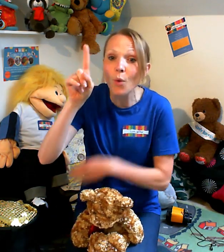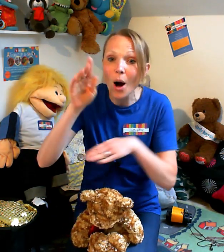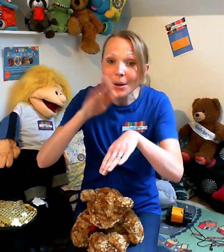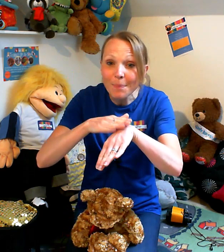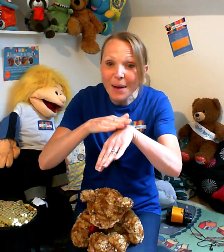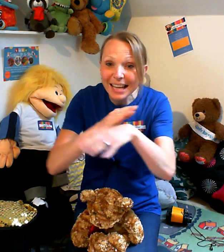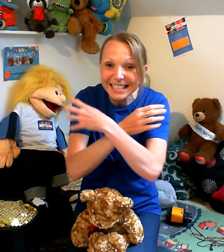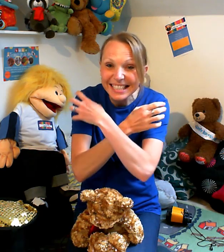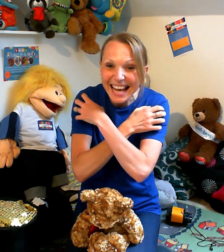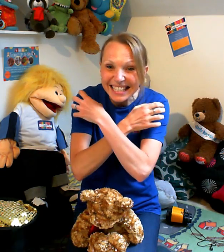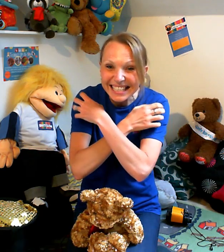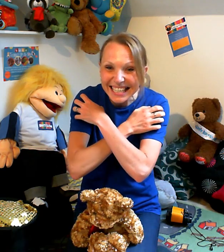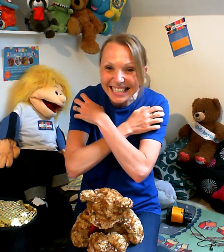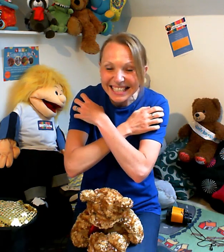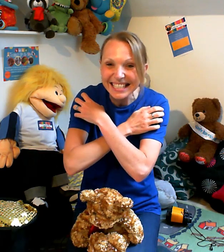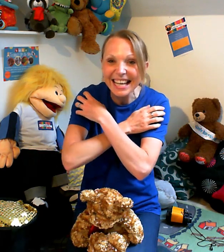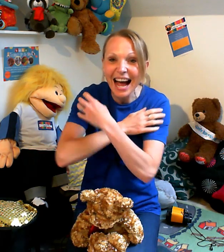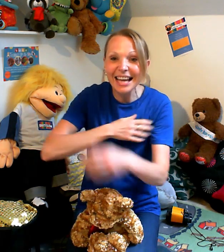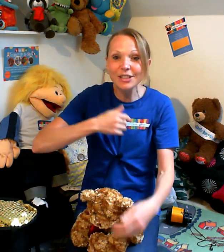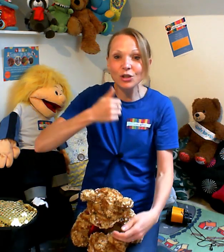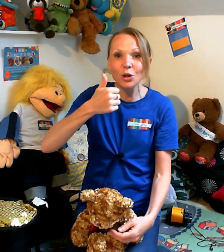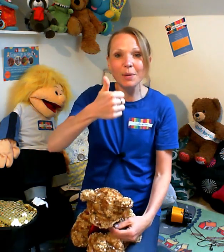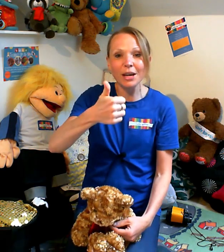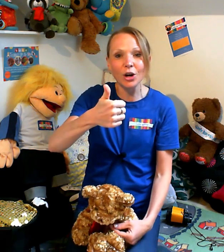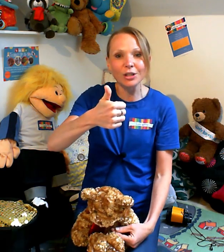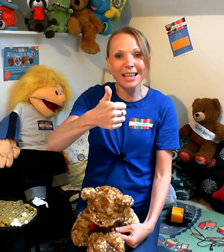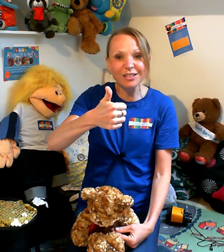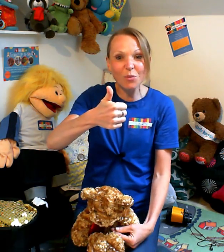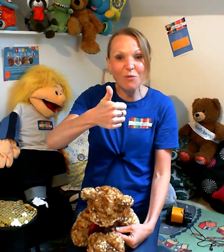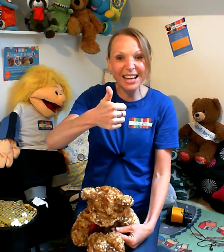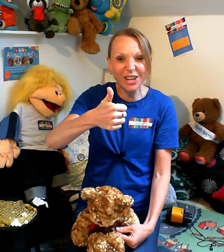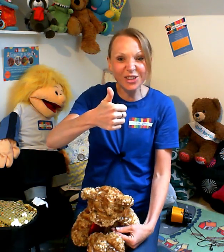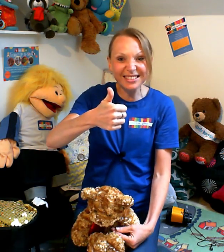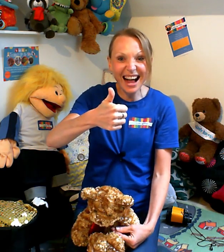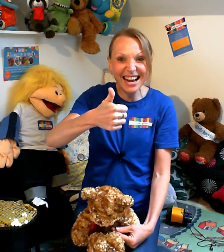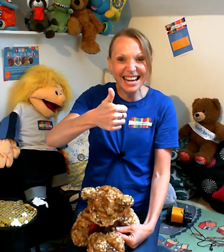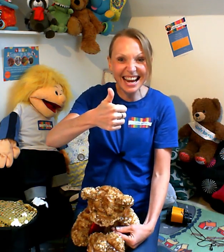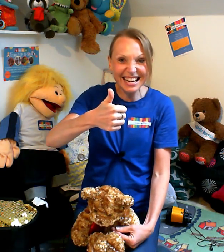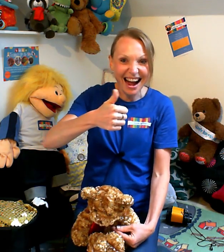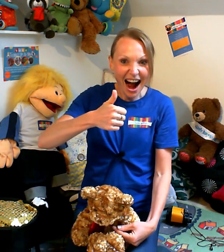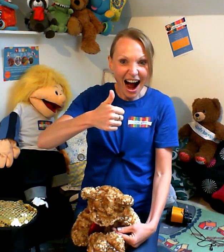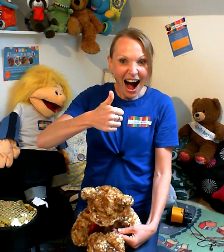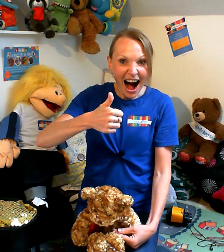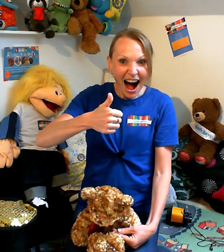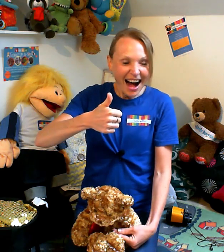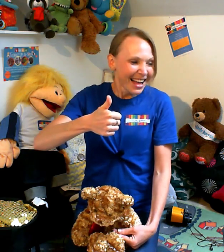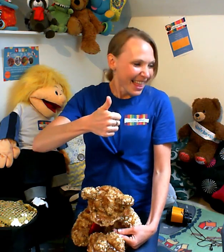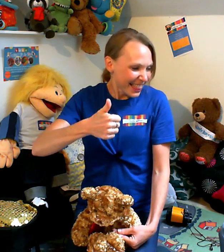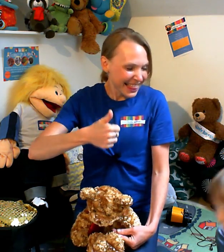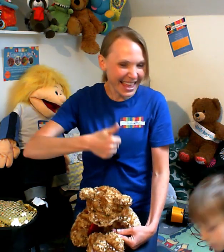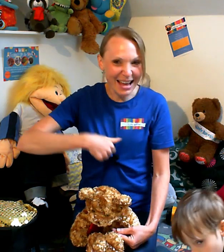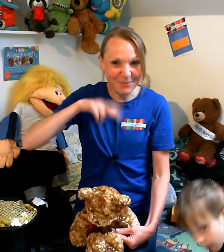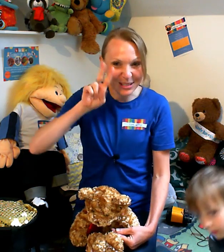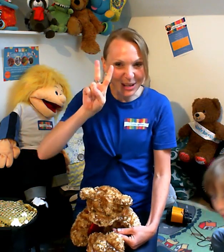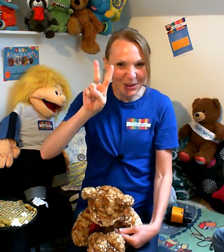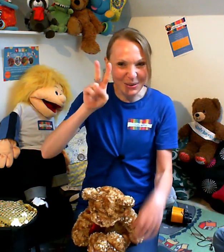one bad teddy decided to be good, that's some really good signing. There'd be two